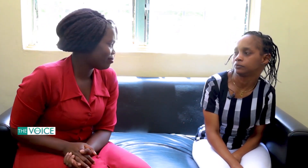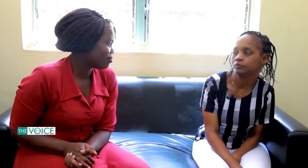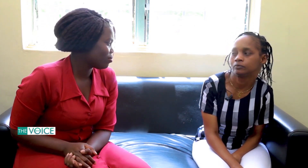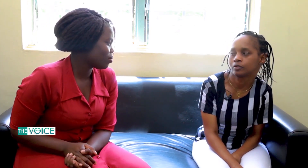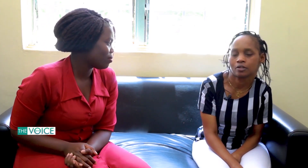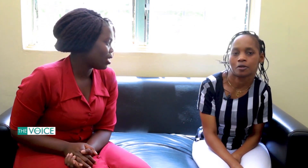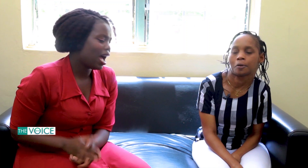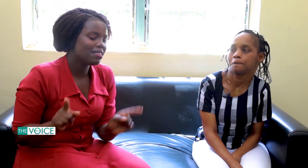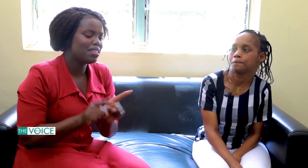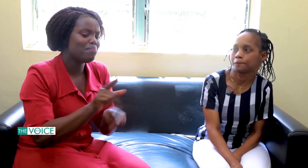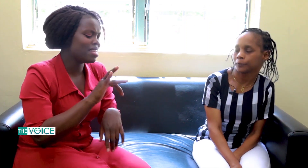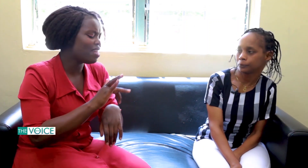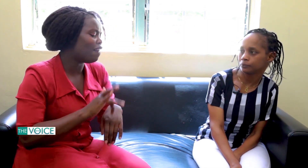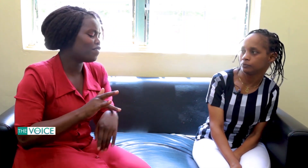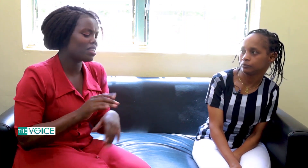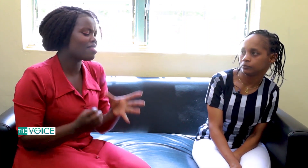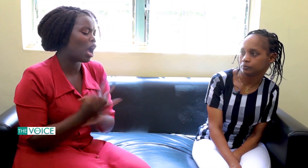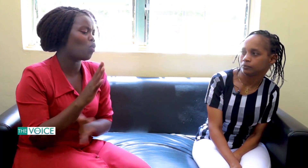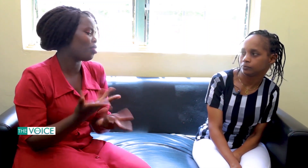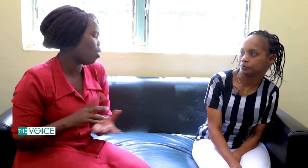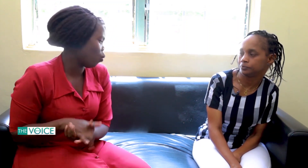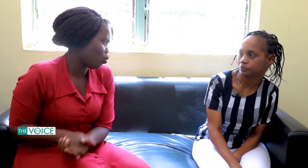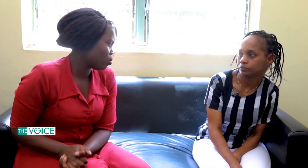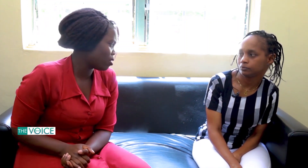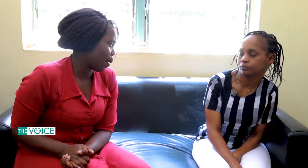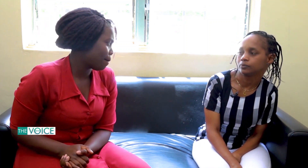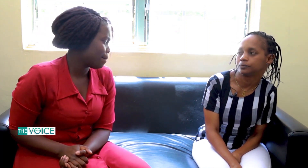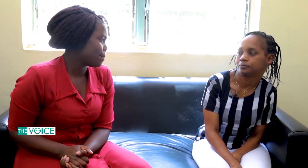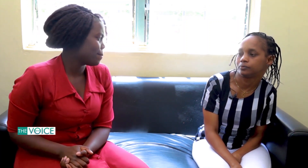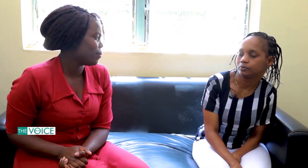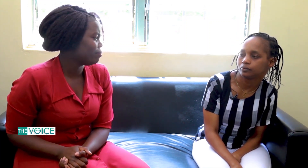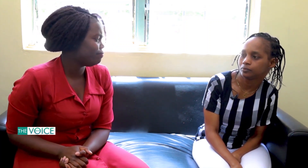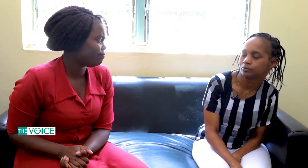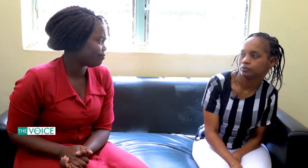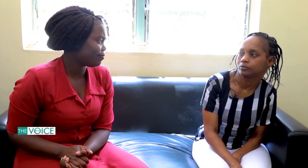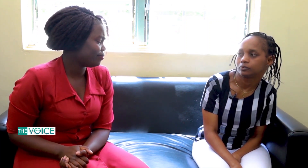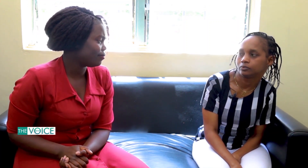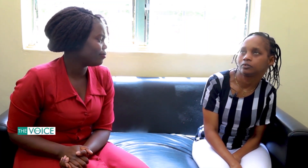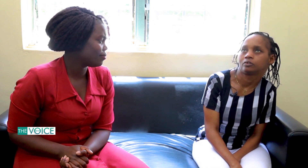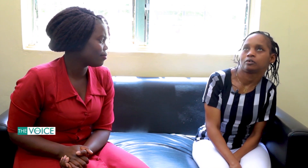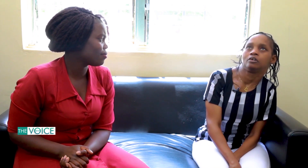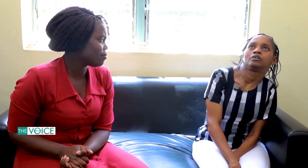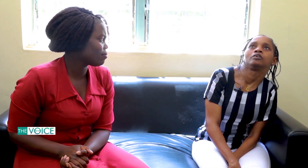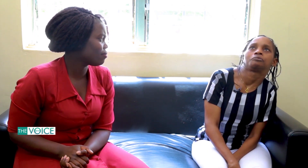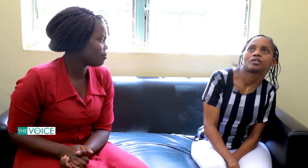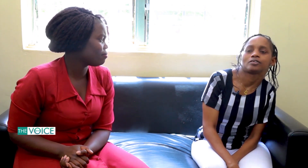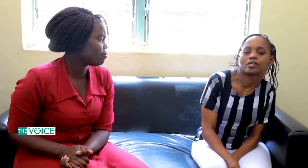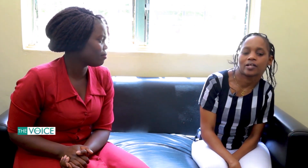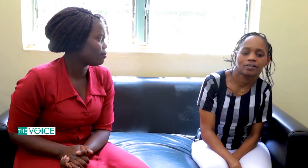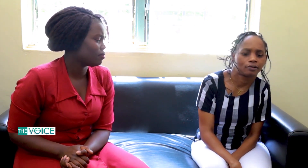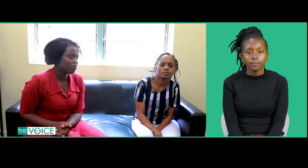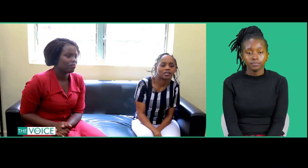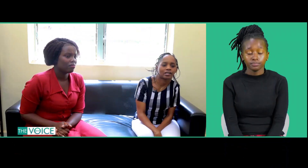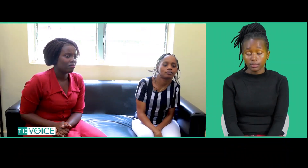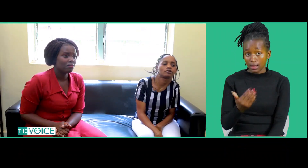Tell us what are the challenges that makes parents treat children differently, and how will that affect their growth?